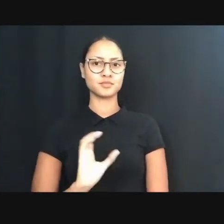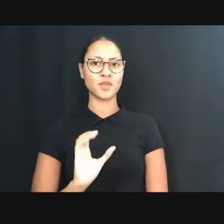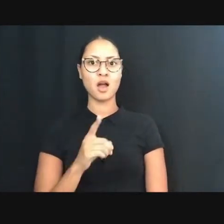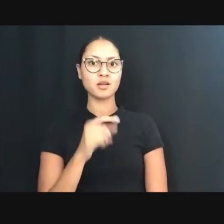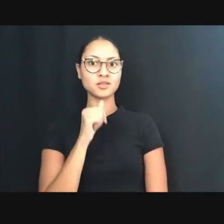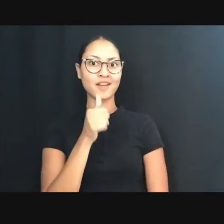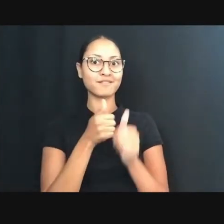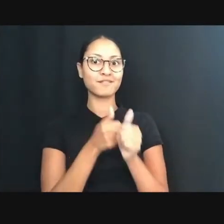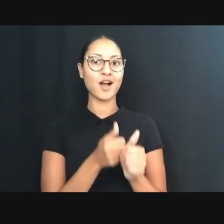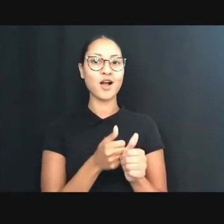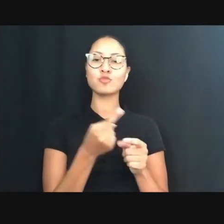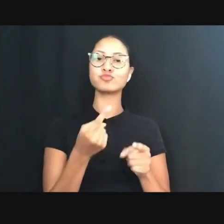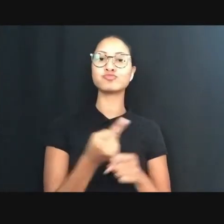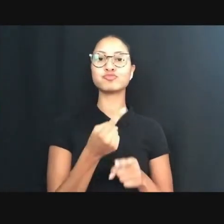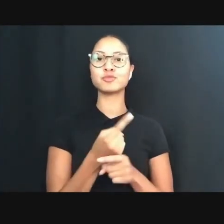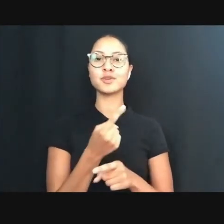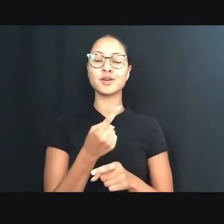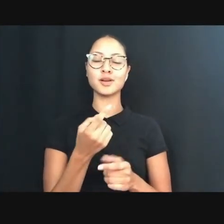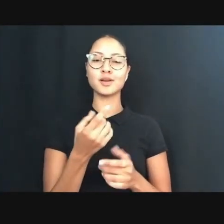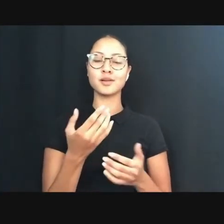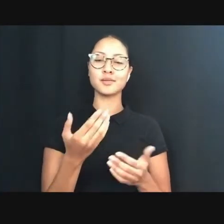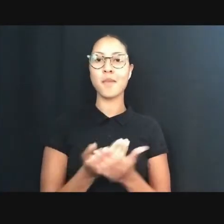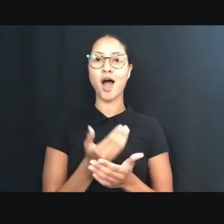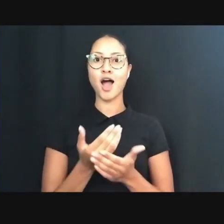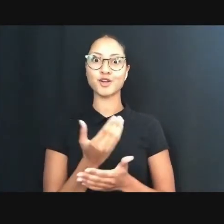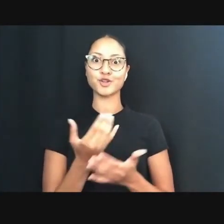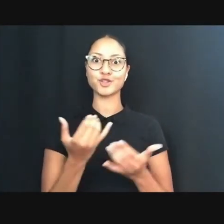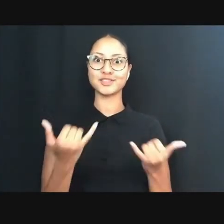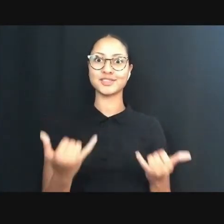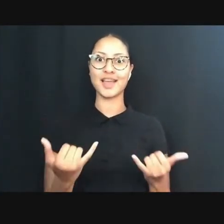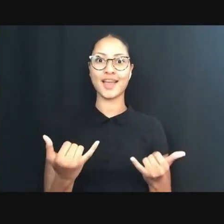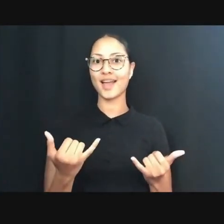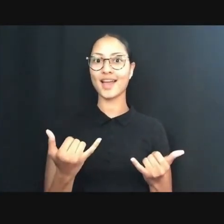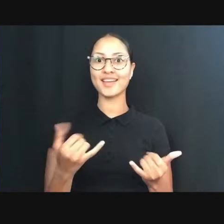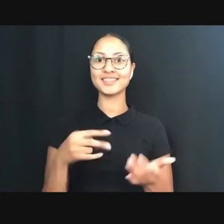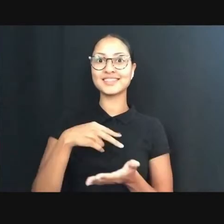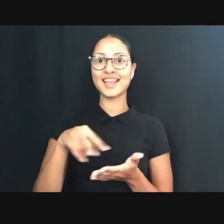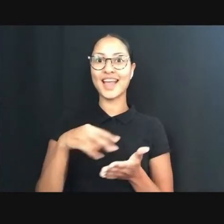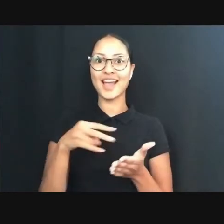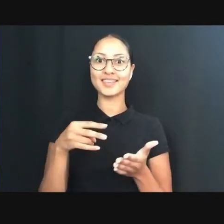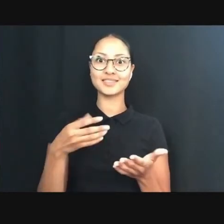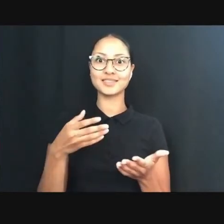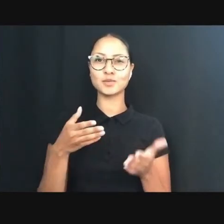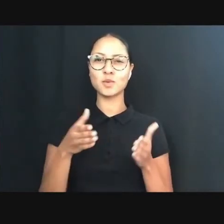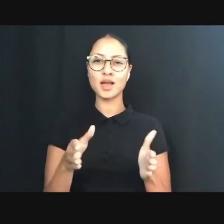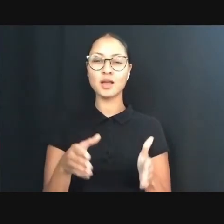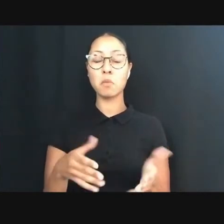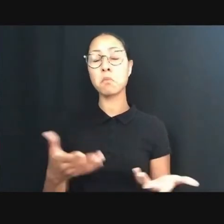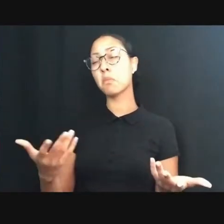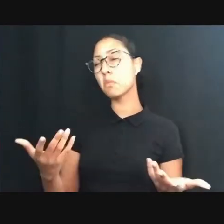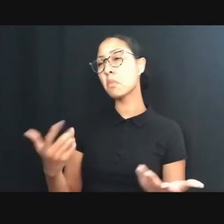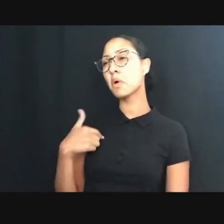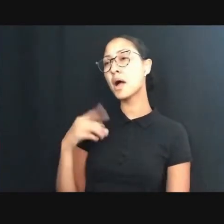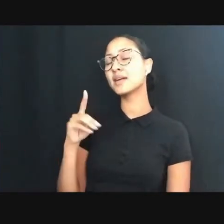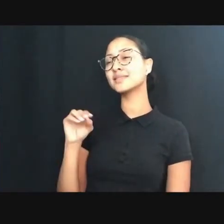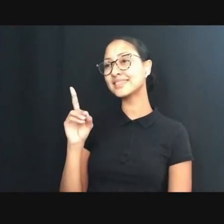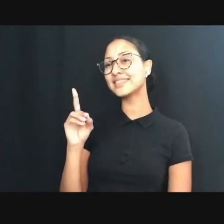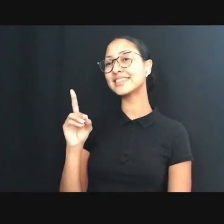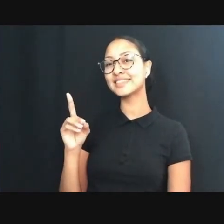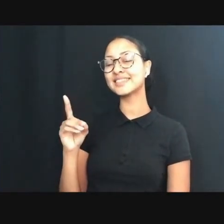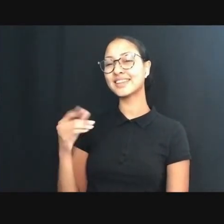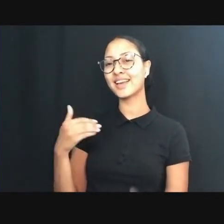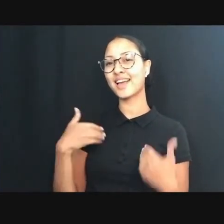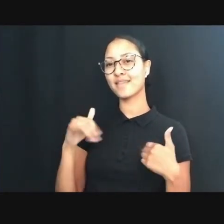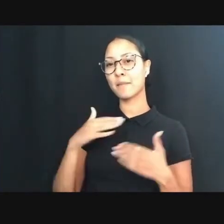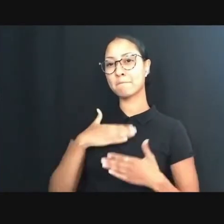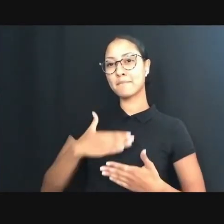route. I mean, I did, because I had the body type. And I was actually pretty good at ballet. Like,